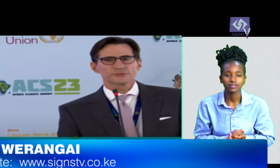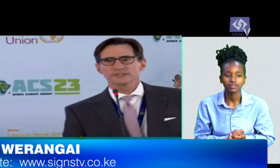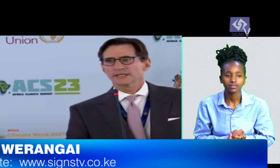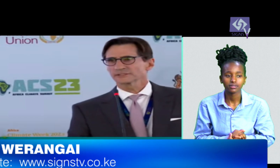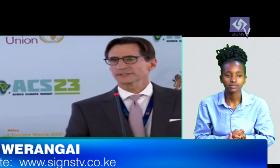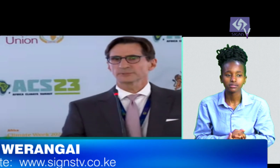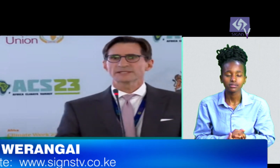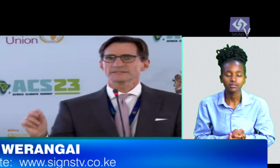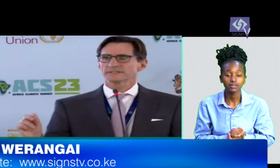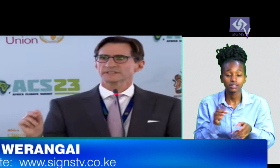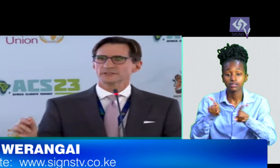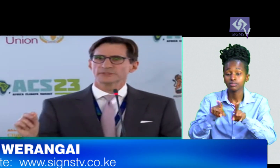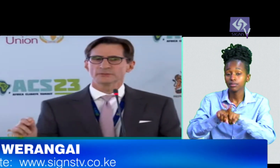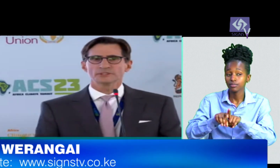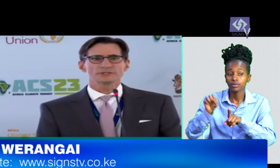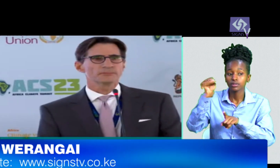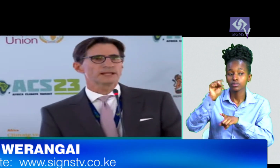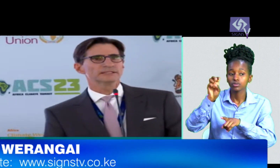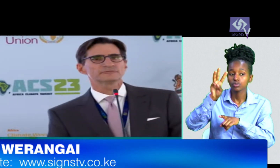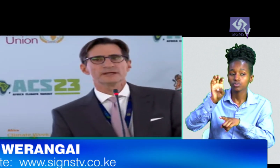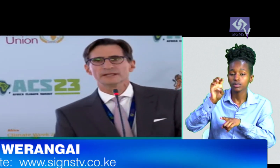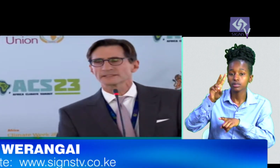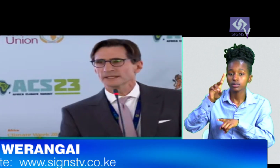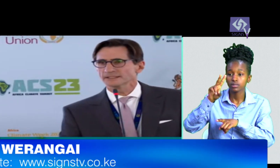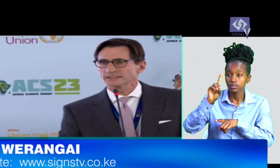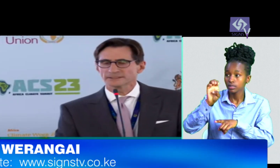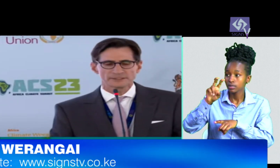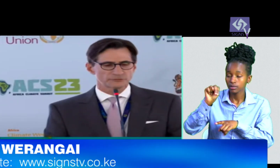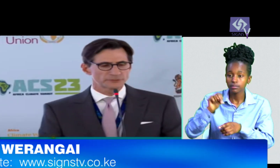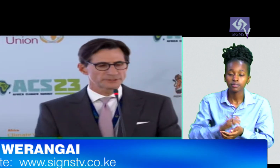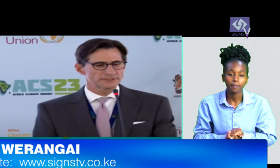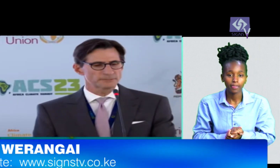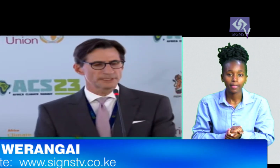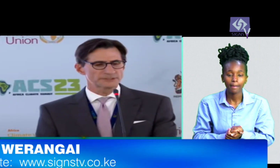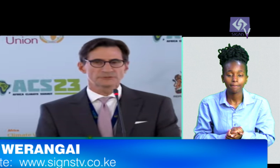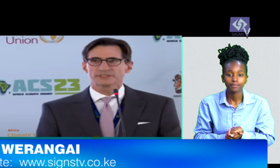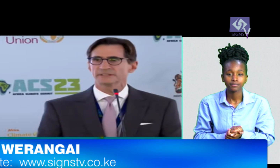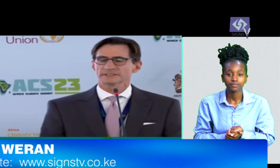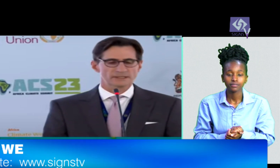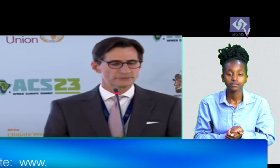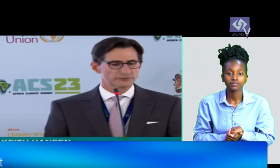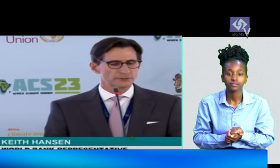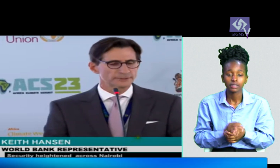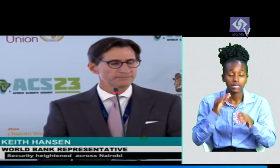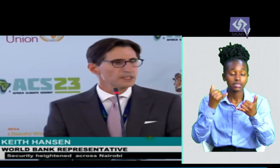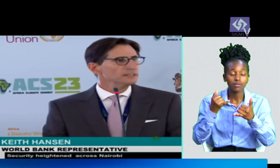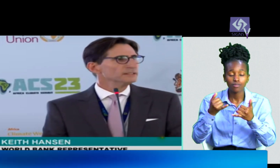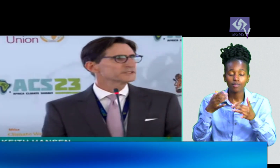And Sweden actually planted the seed with the original pilot finance and ideas that grew into this mighty tree that is now the FLOCA.